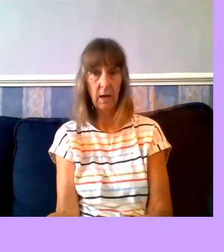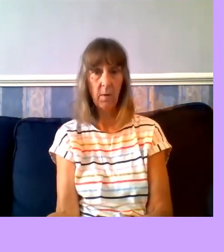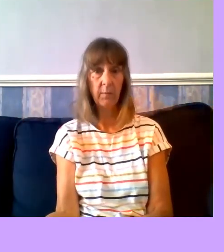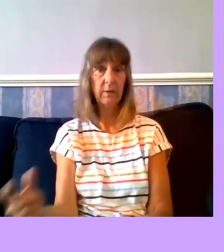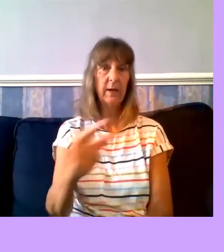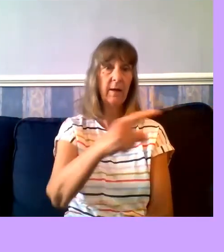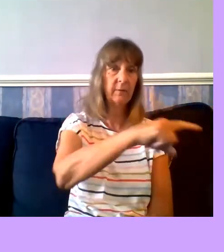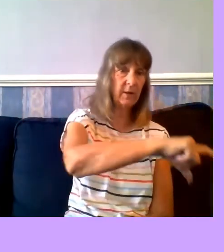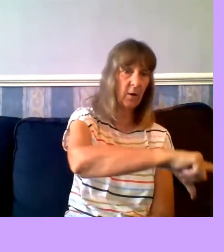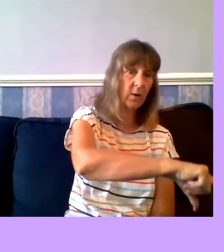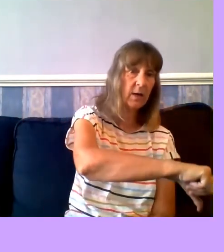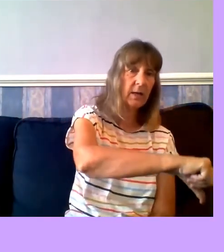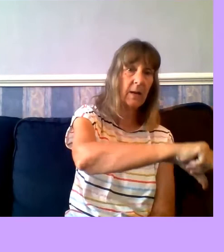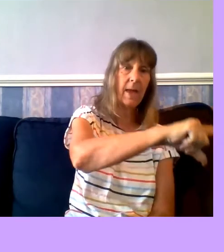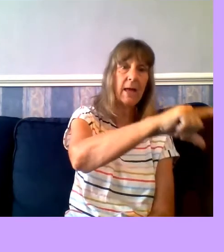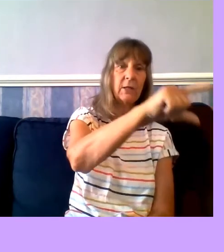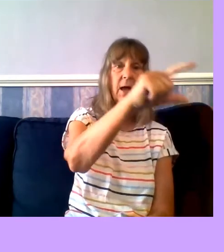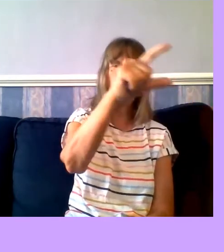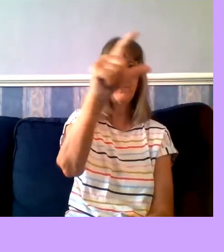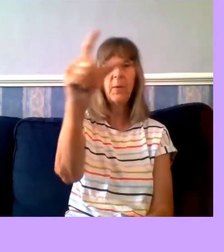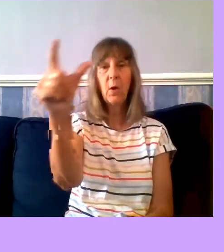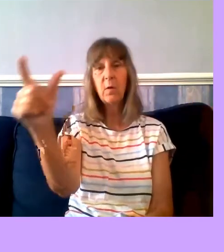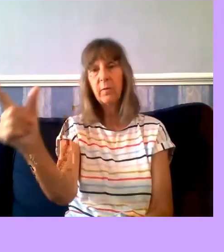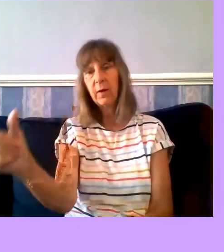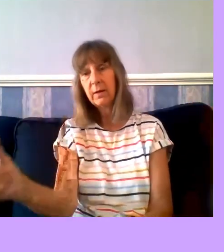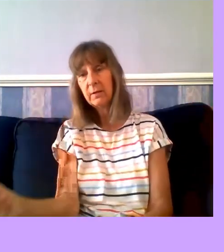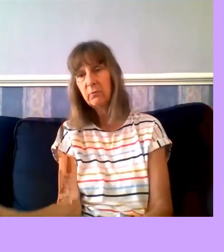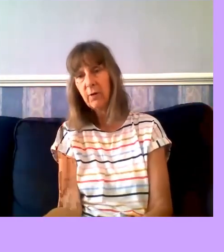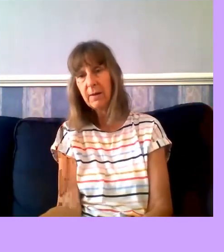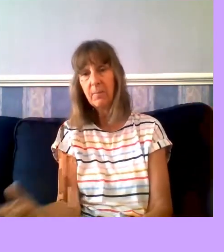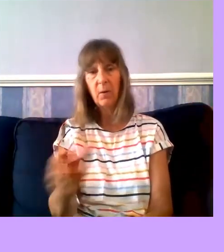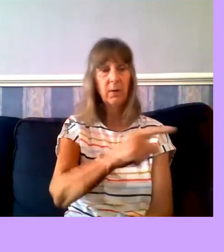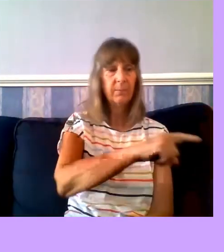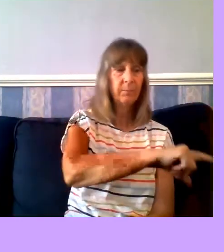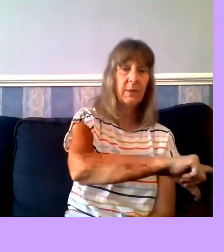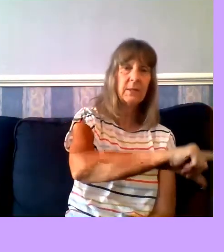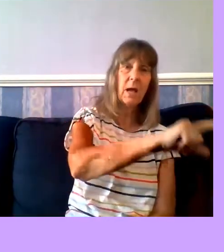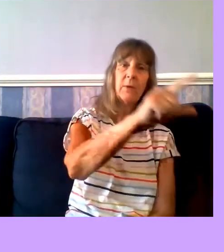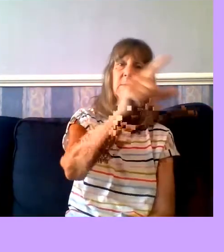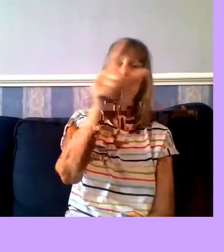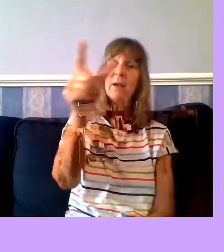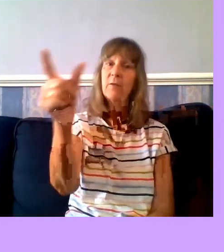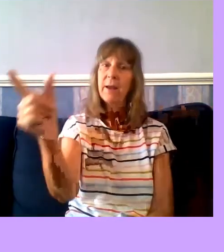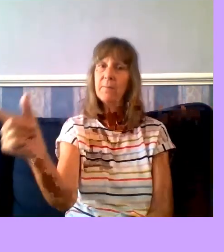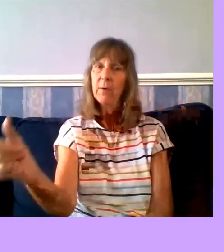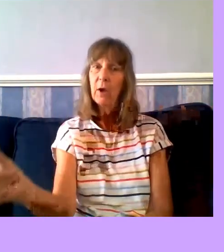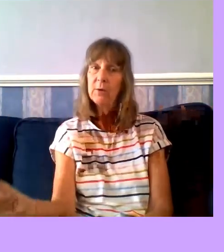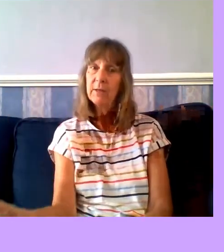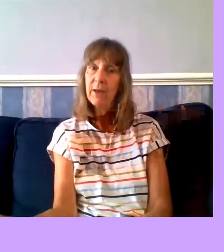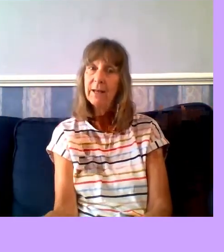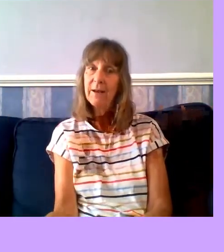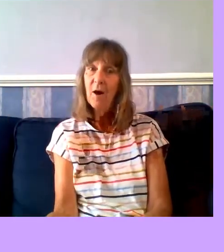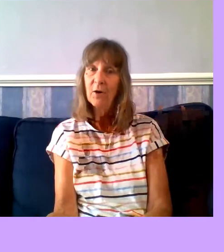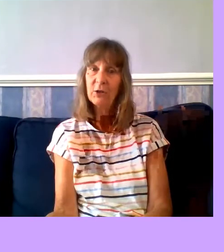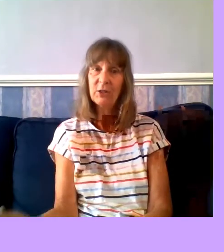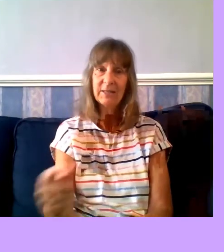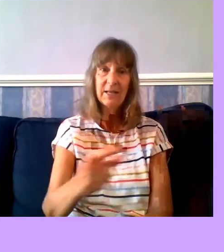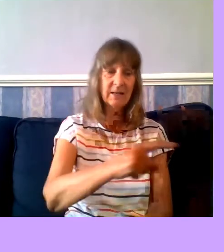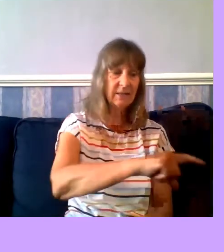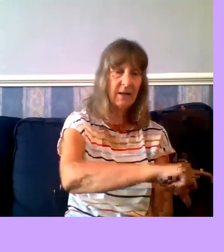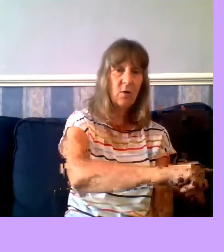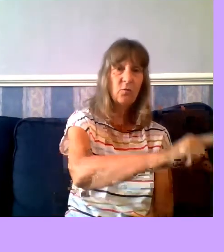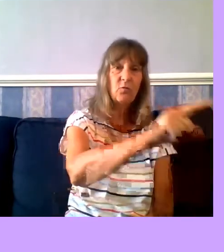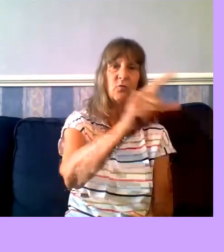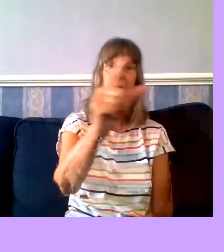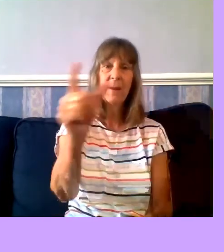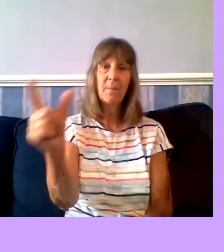right and come over to the left. So keep the hand shape up and over, rainbow. As like when you see a rainbow, it goes in an arch, doesn't